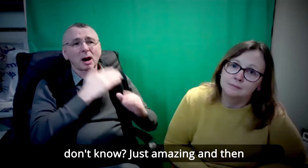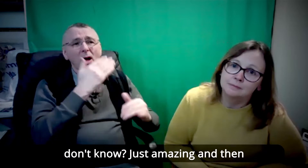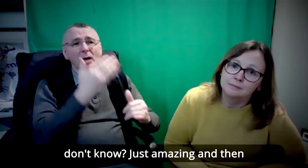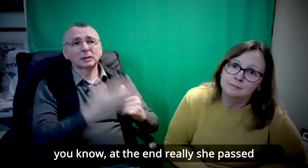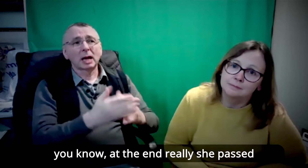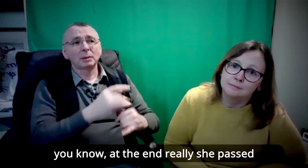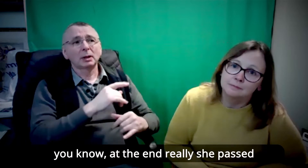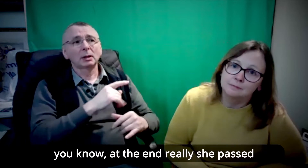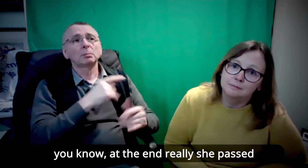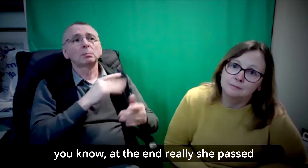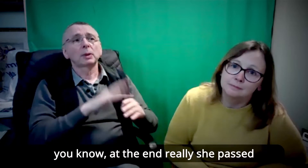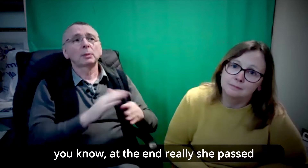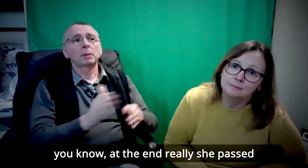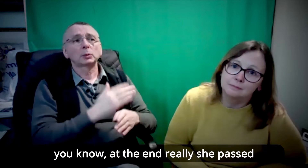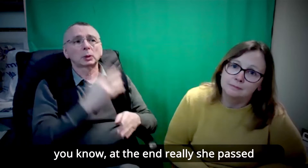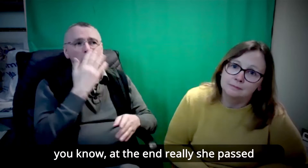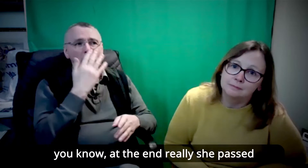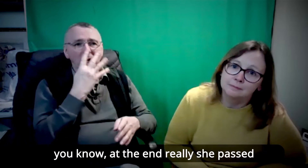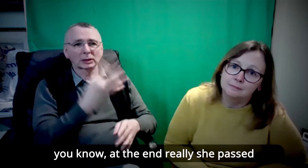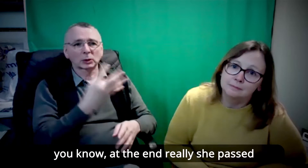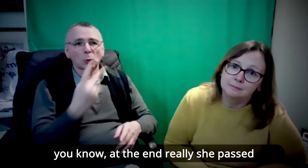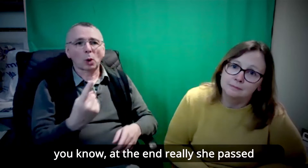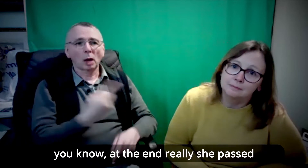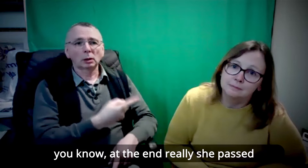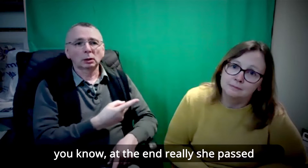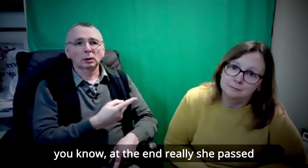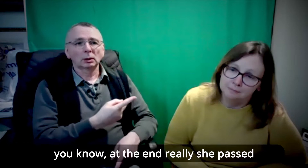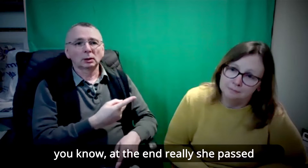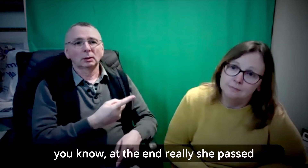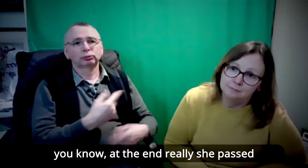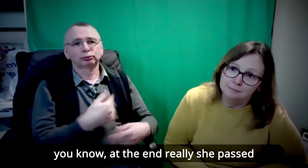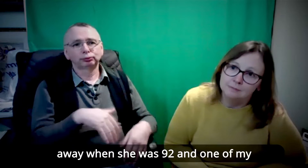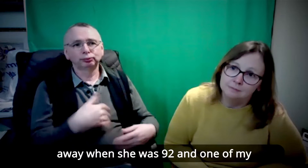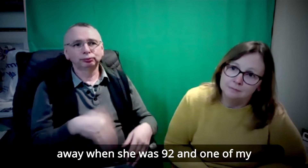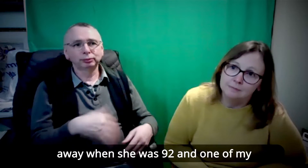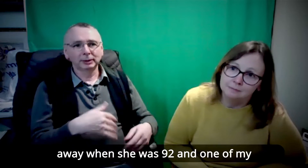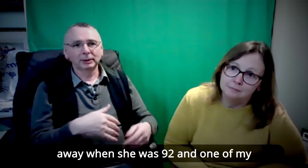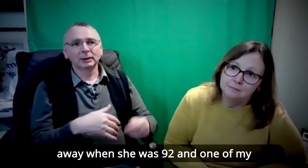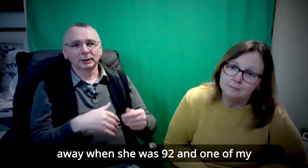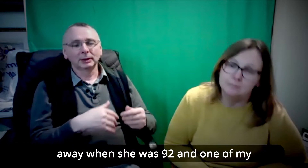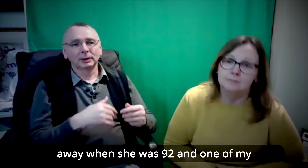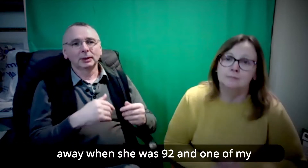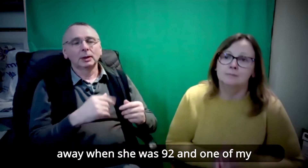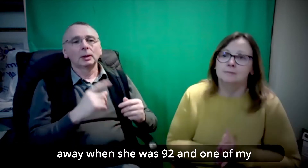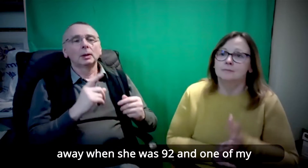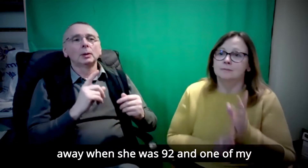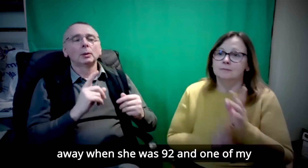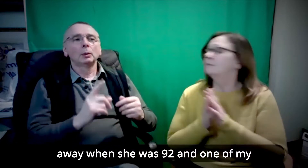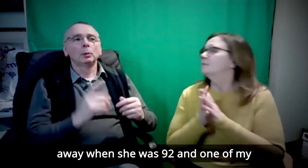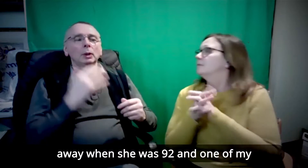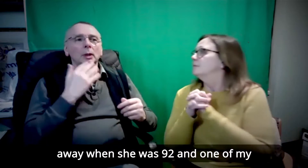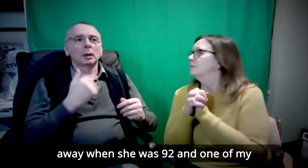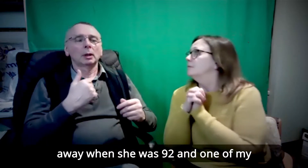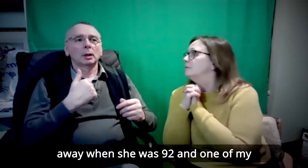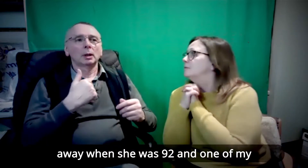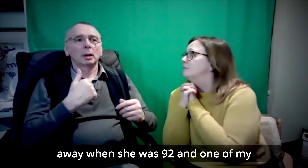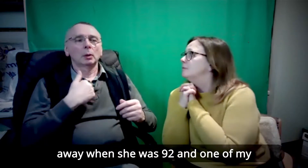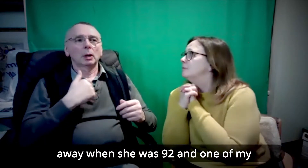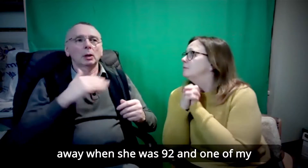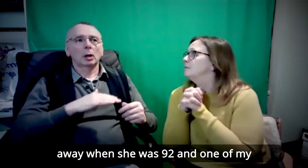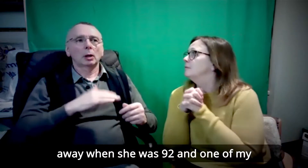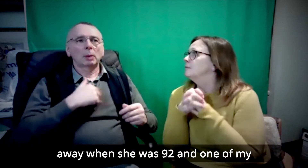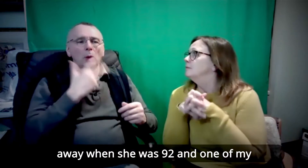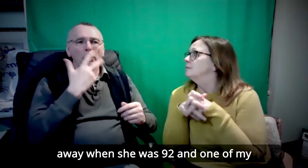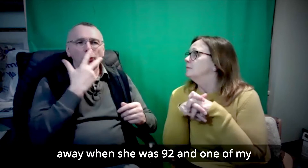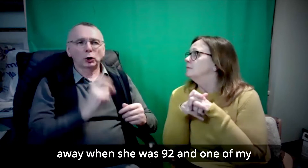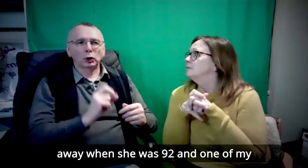then, you know, at the end, really, she passed away when he was 92. And oh yeah,